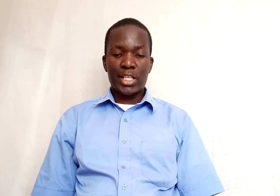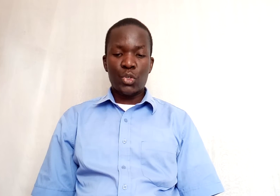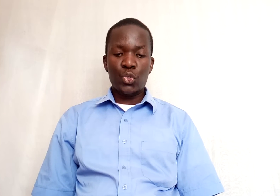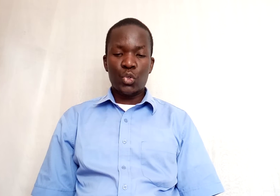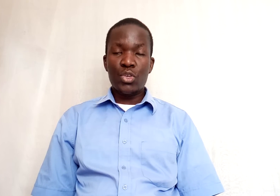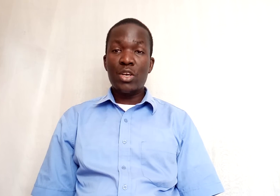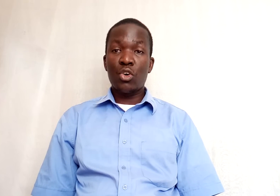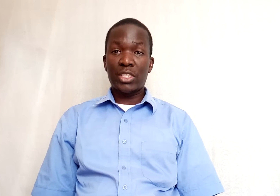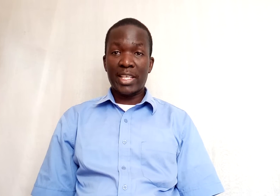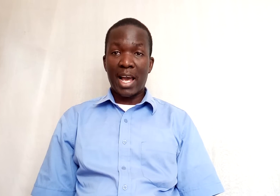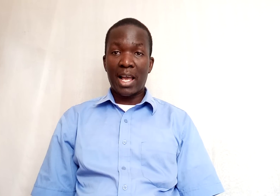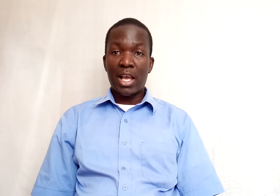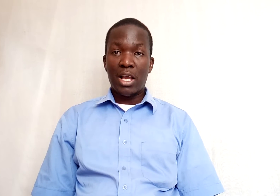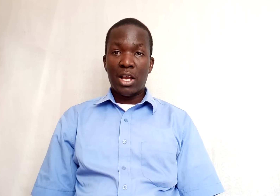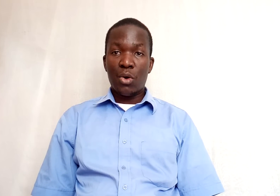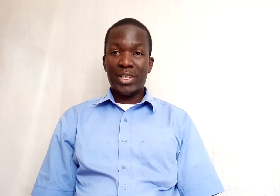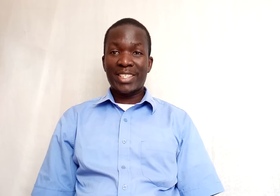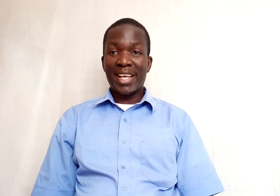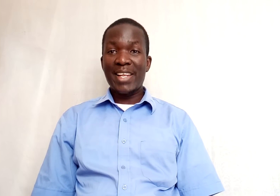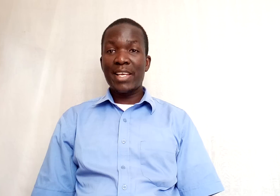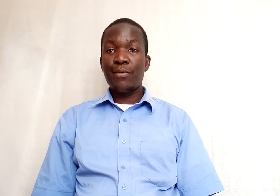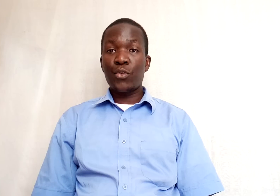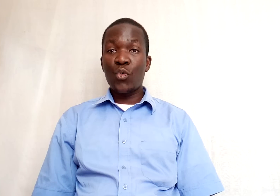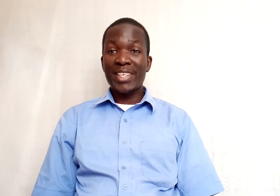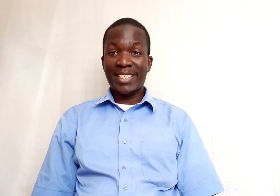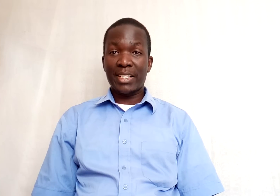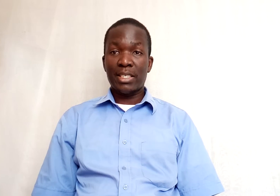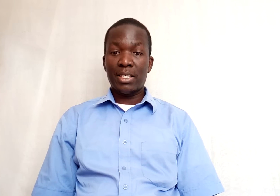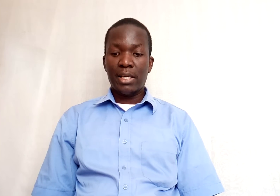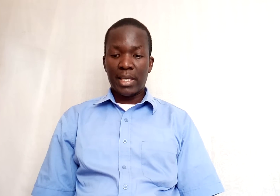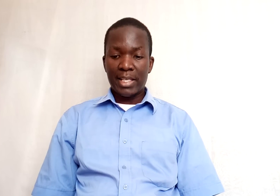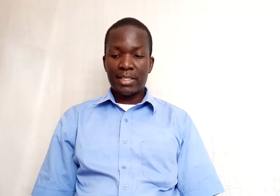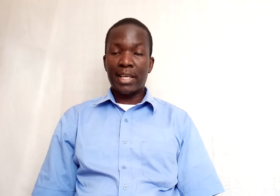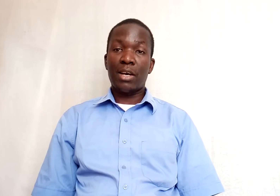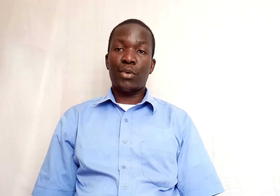you should consider when studying fluency in sign language.